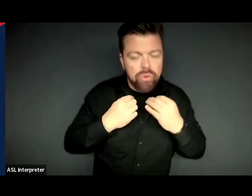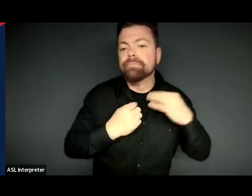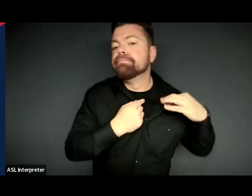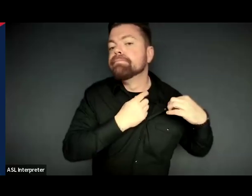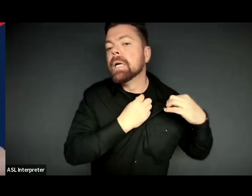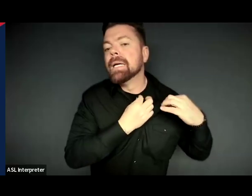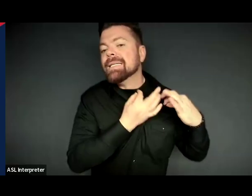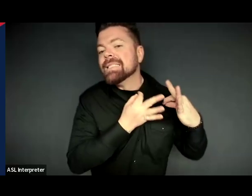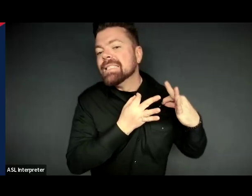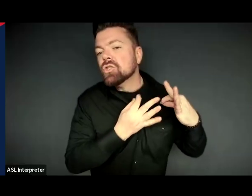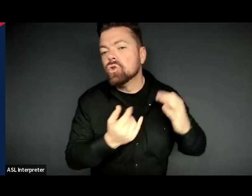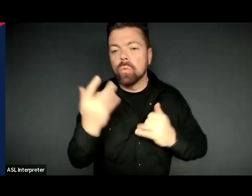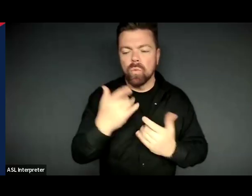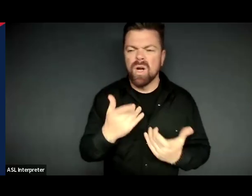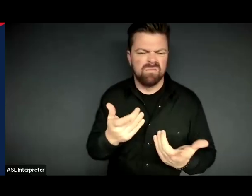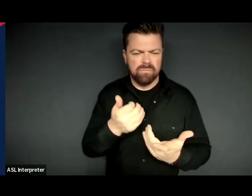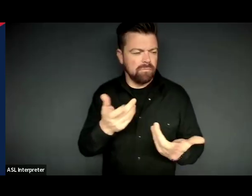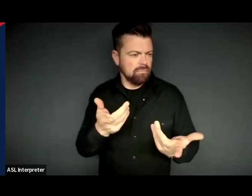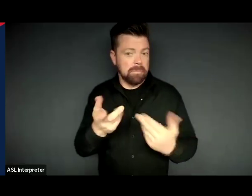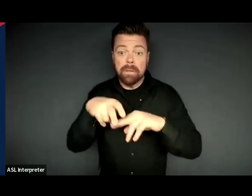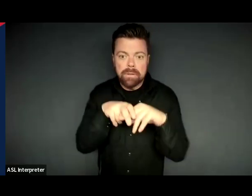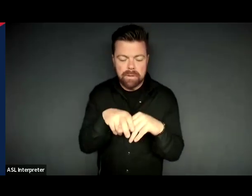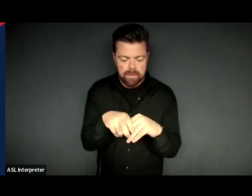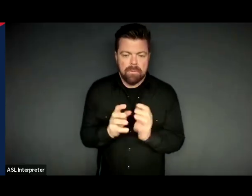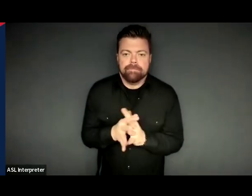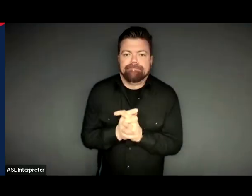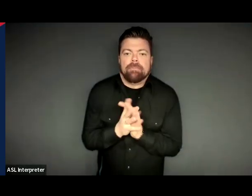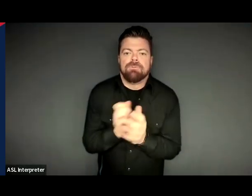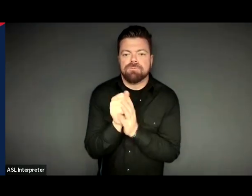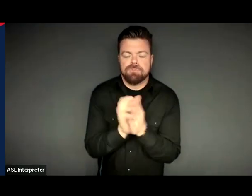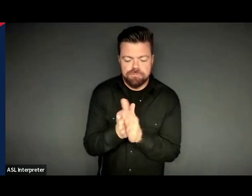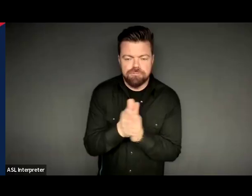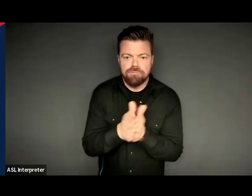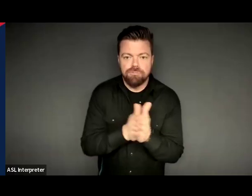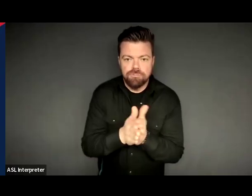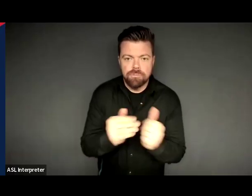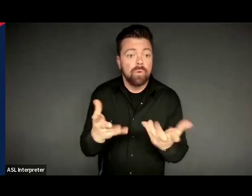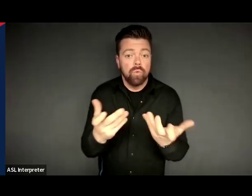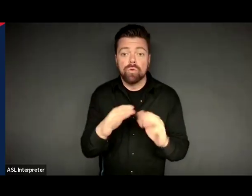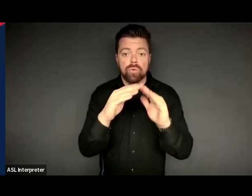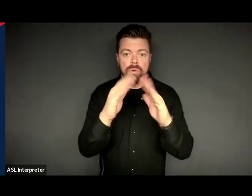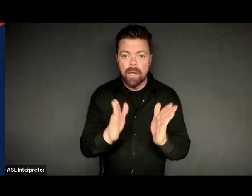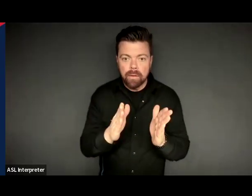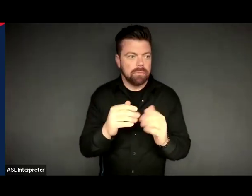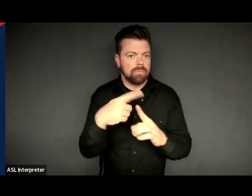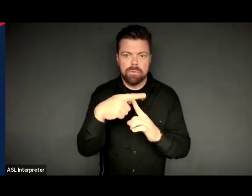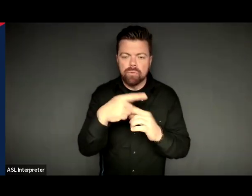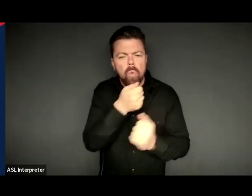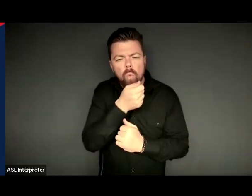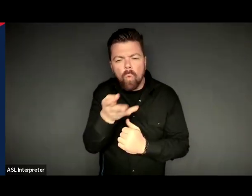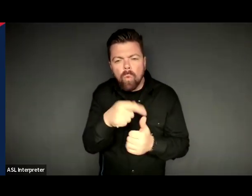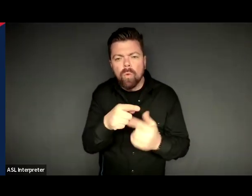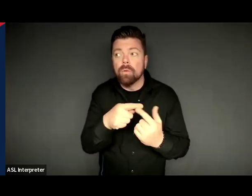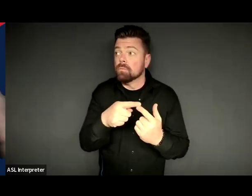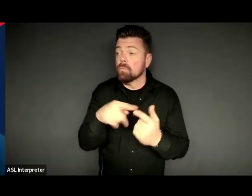sweatshirt because, just sitting makes you colder. So you want to keep the temperature of your house warm enough. You want to keep it cool enough